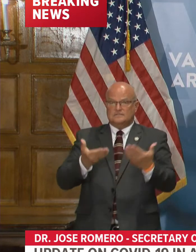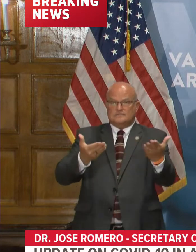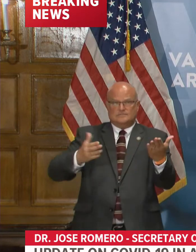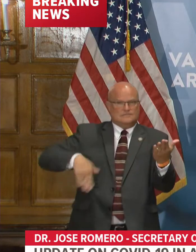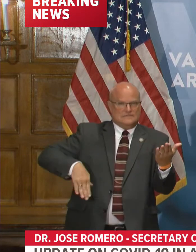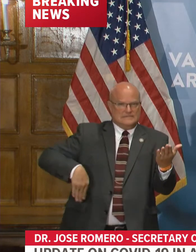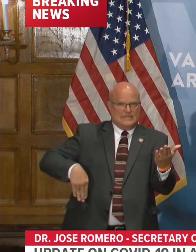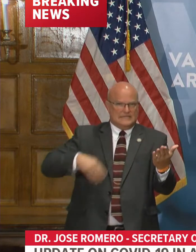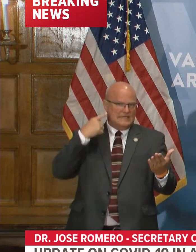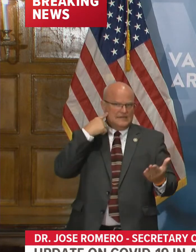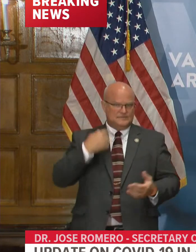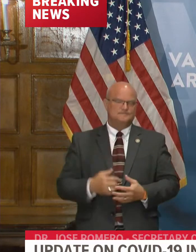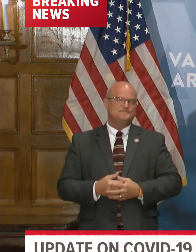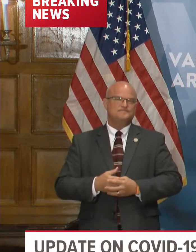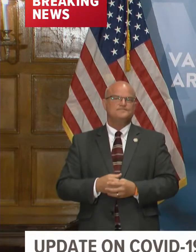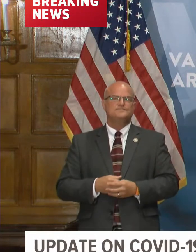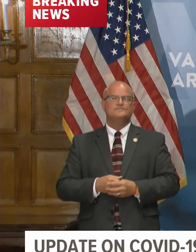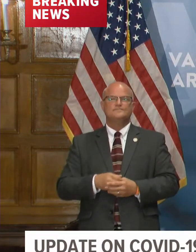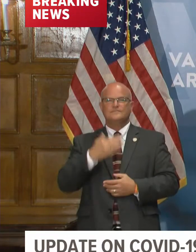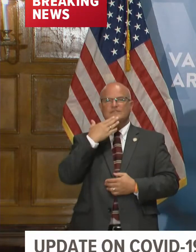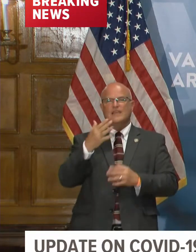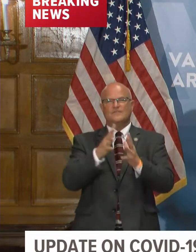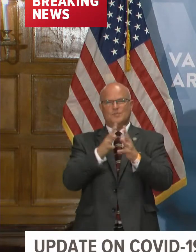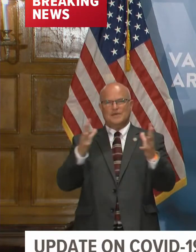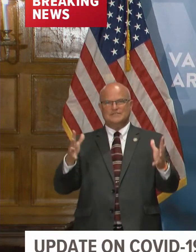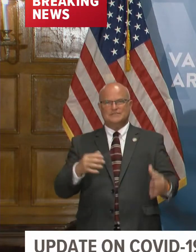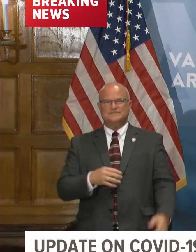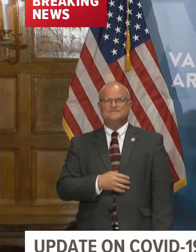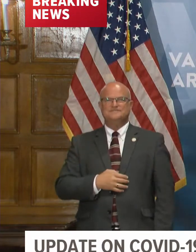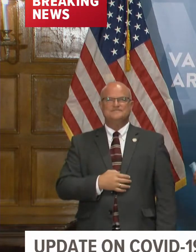in the Johnson & Johnson vaccines. Thank you very much.